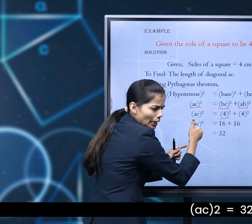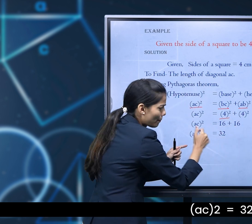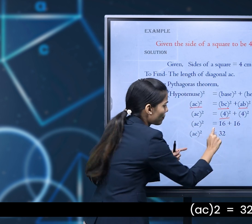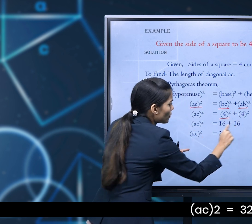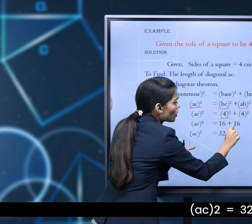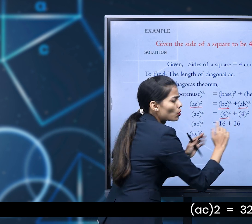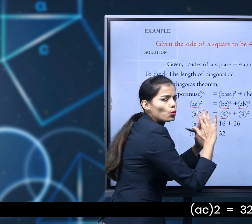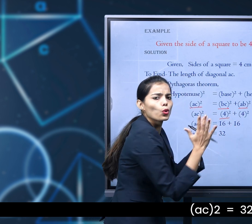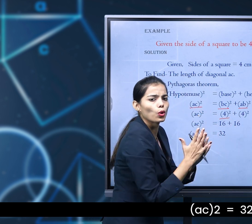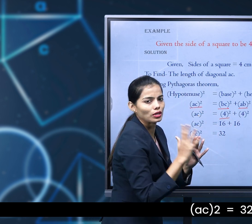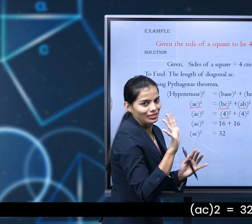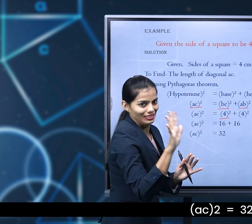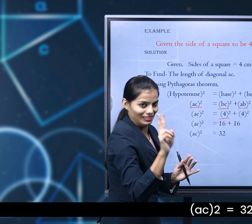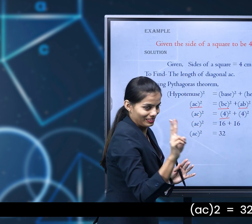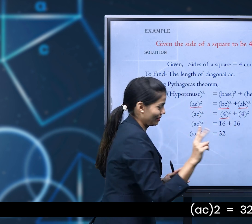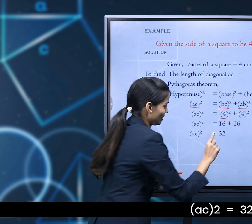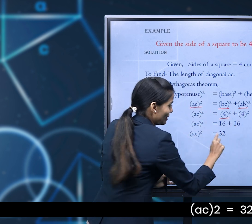AC square is equal to 32.